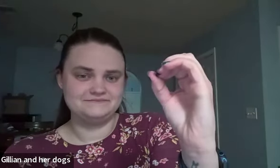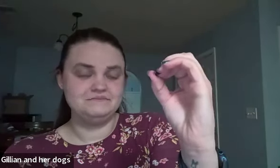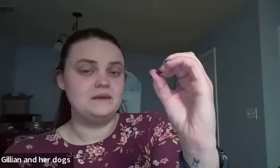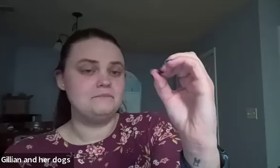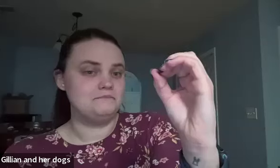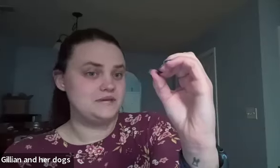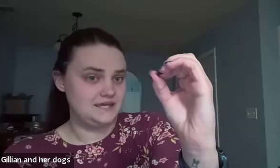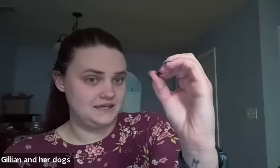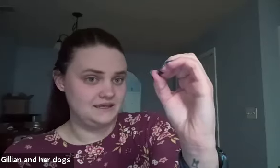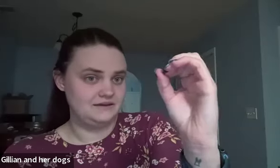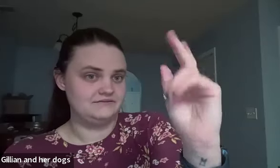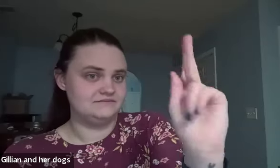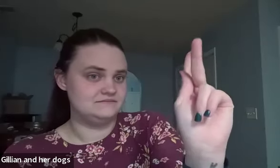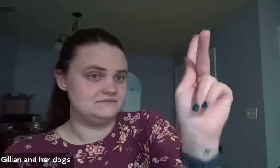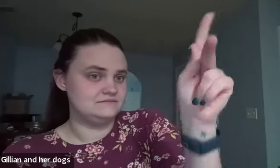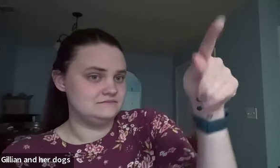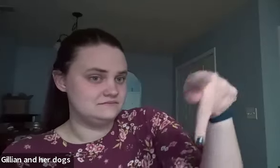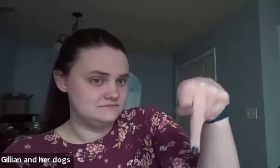mm-hmm, P,